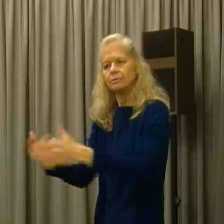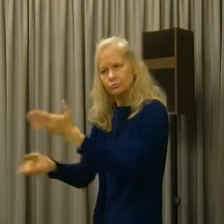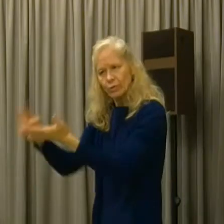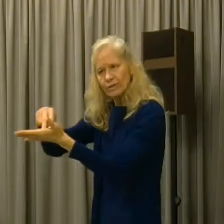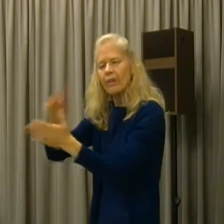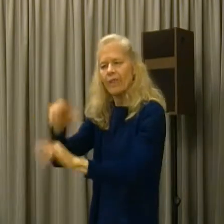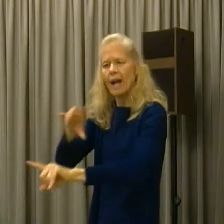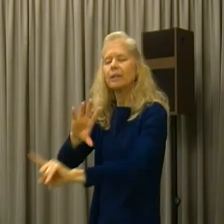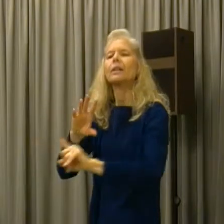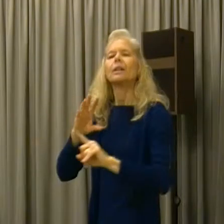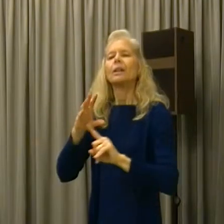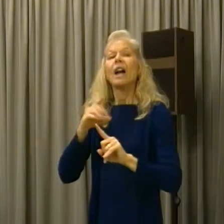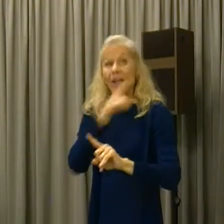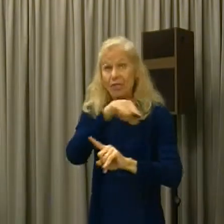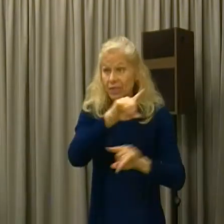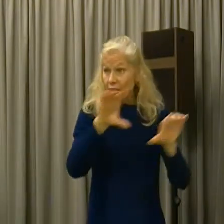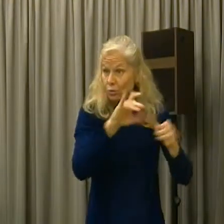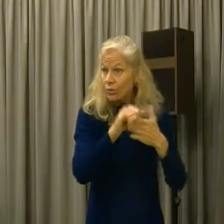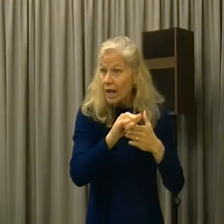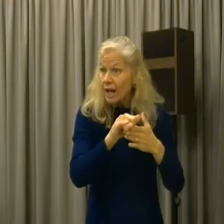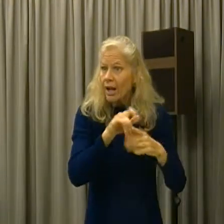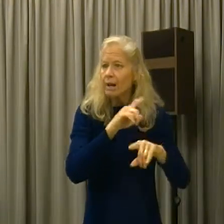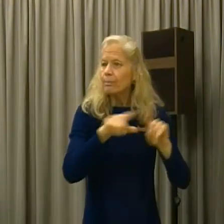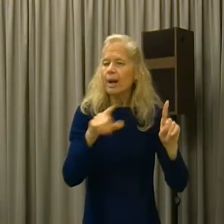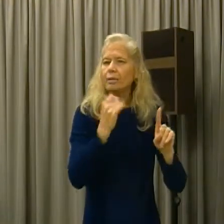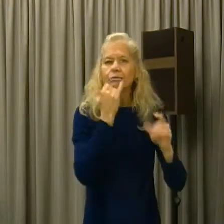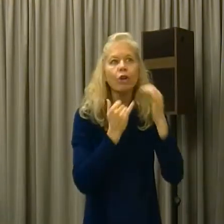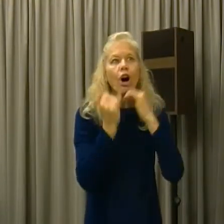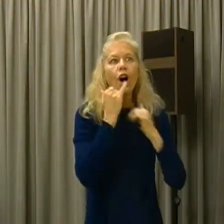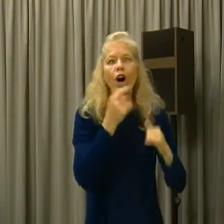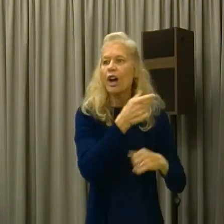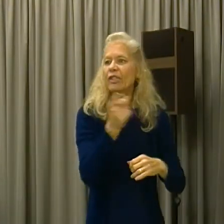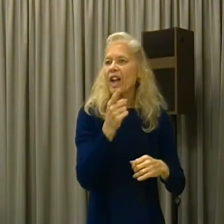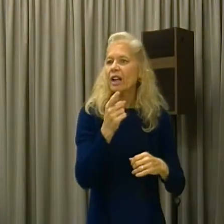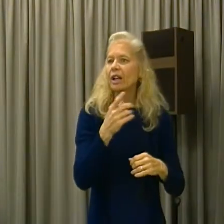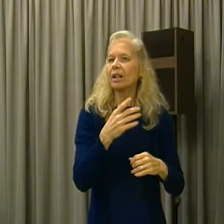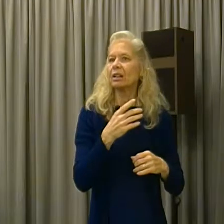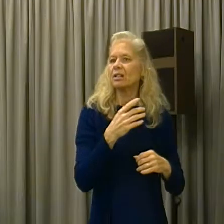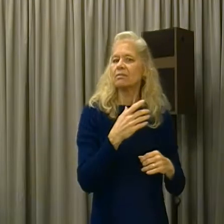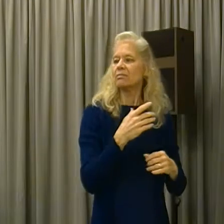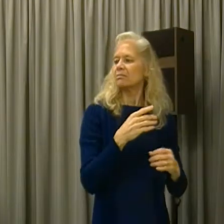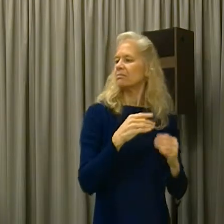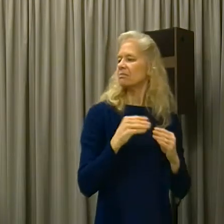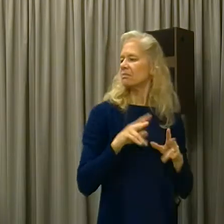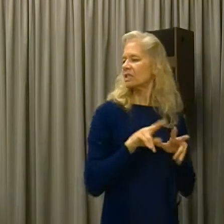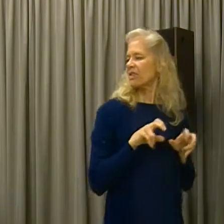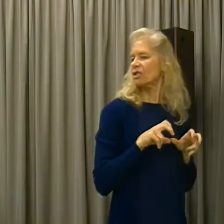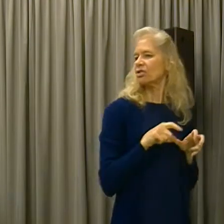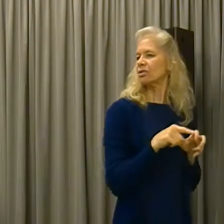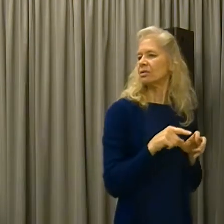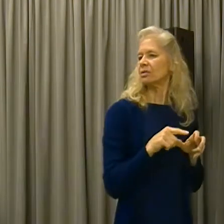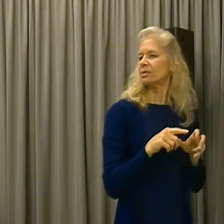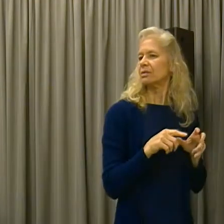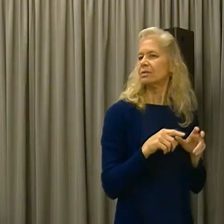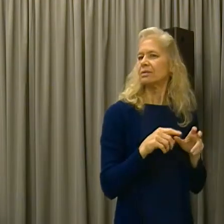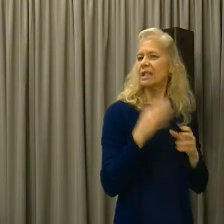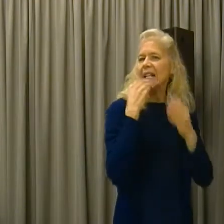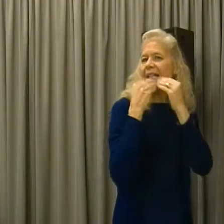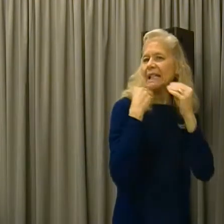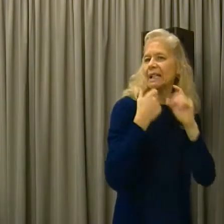things. So that you'll be the ones that take care when people start picking favorite teachers again. The